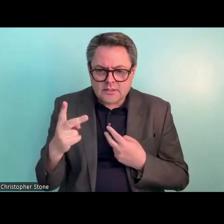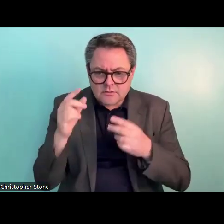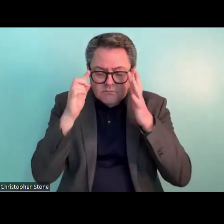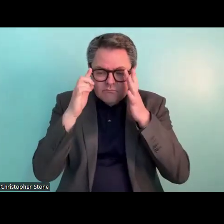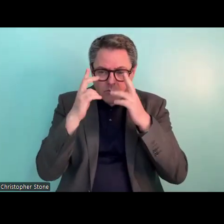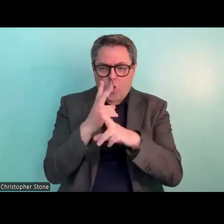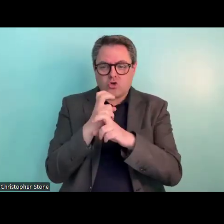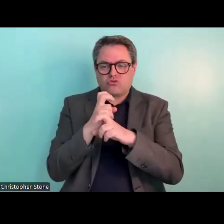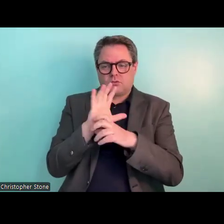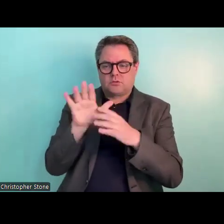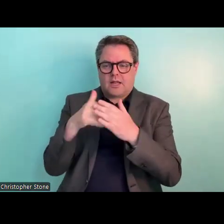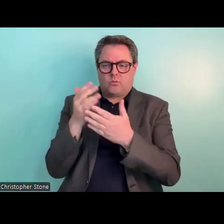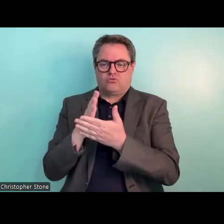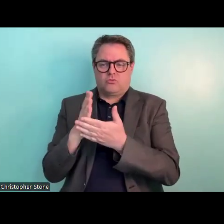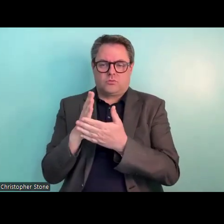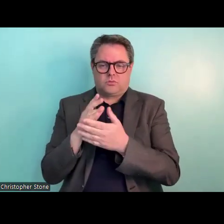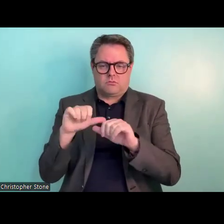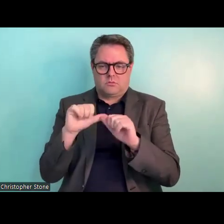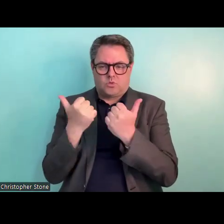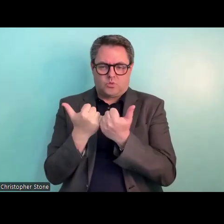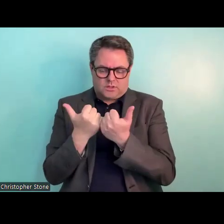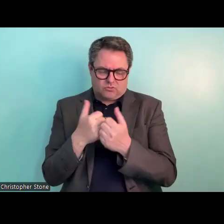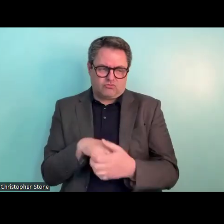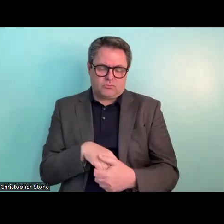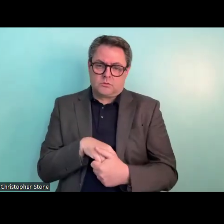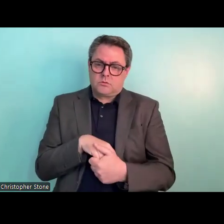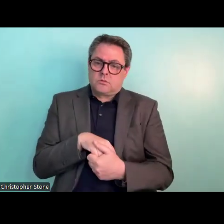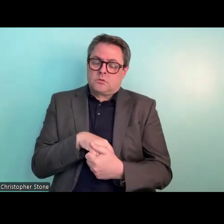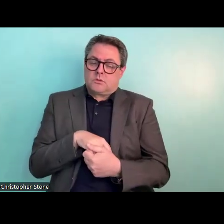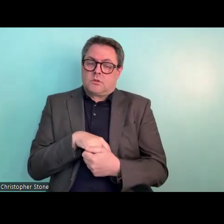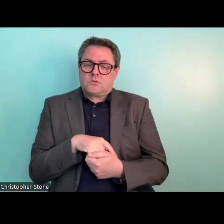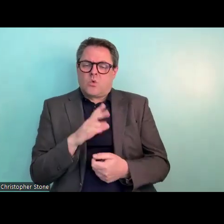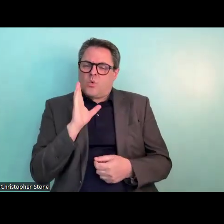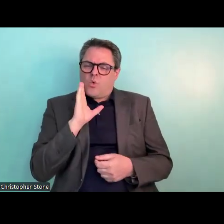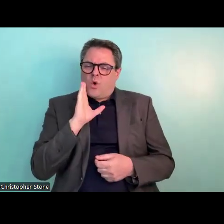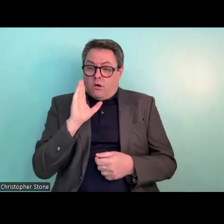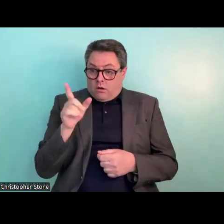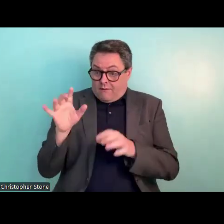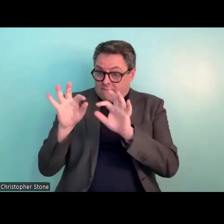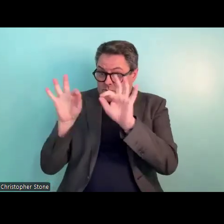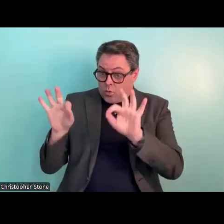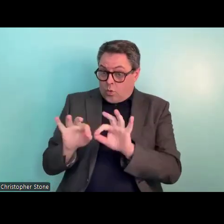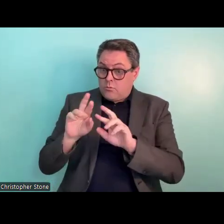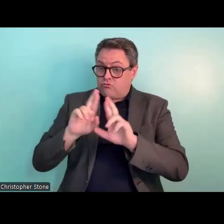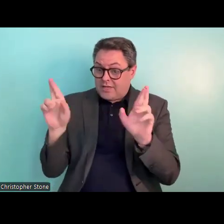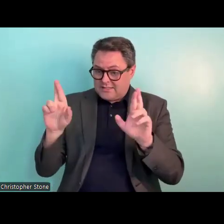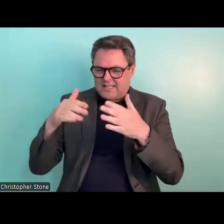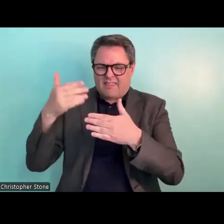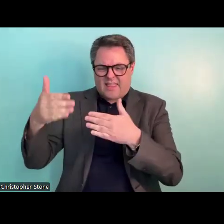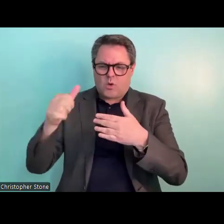associations. So we have in Italy, ANEOS, and we also have the Austrian Sign Language Interpreters Association.